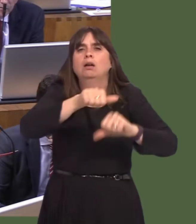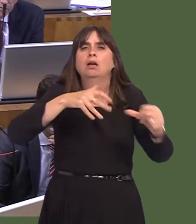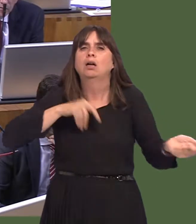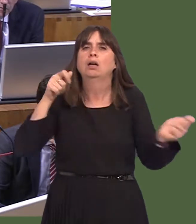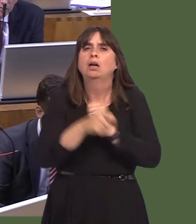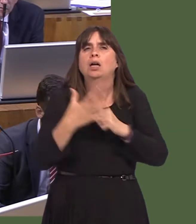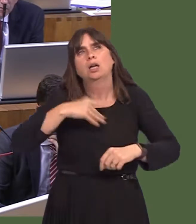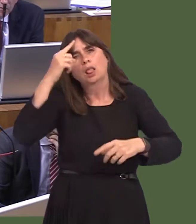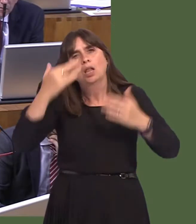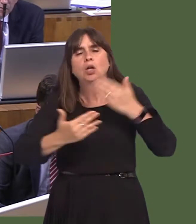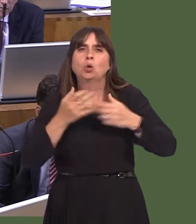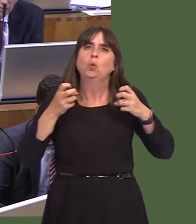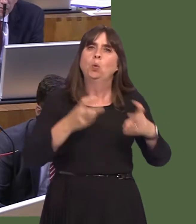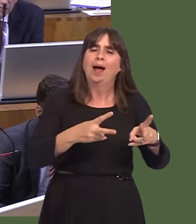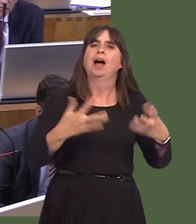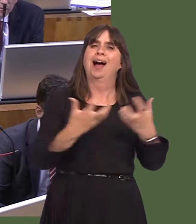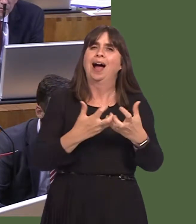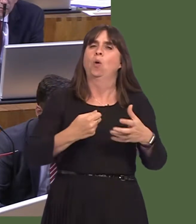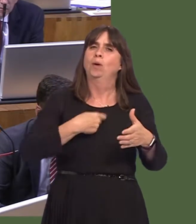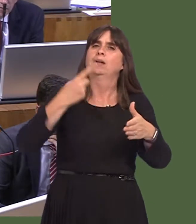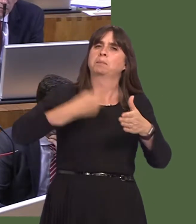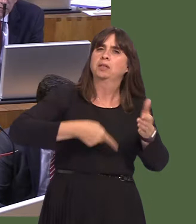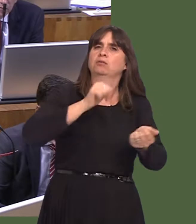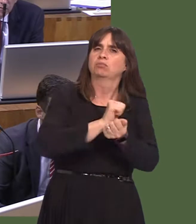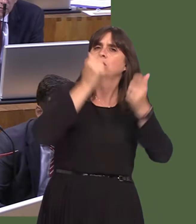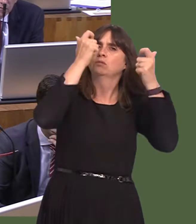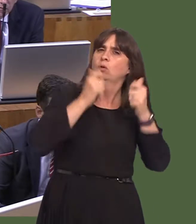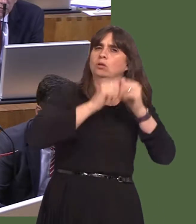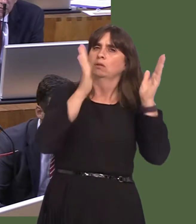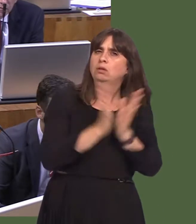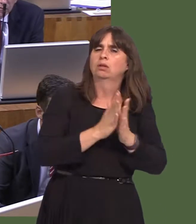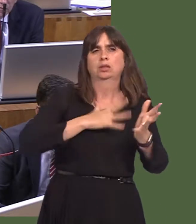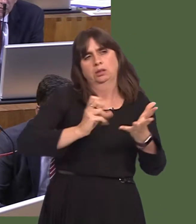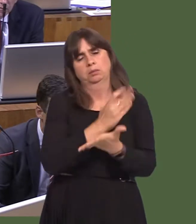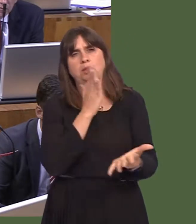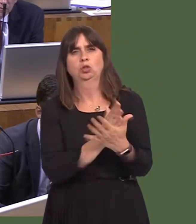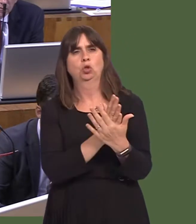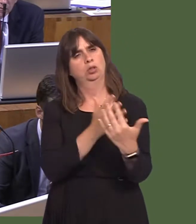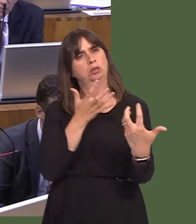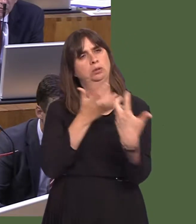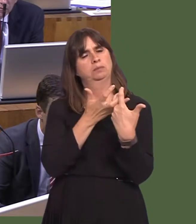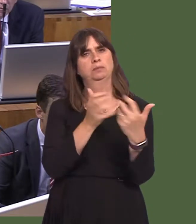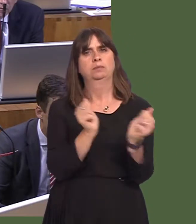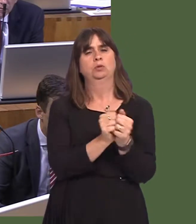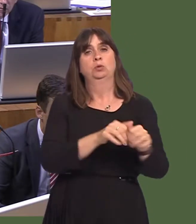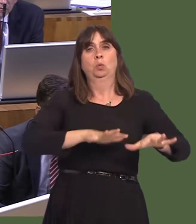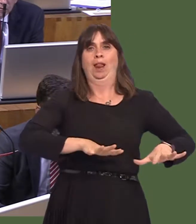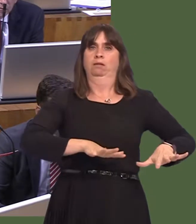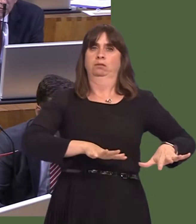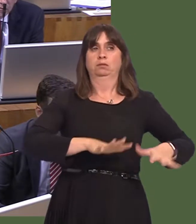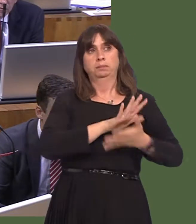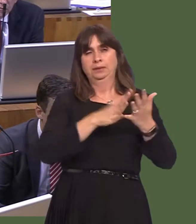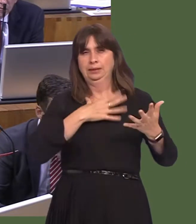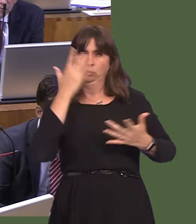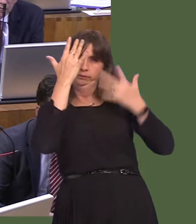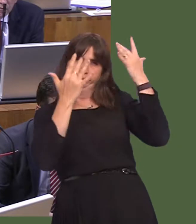a new system of penal policy and in order to make sure that we have a policy that's tailored for the needs of Wales. And that, to my mind, includes looking